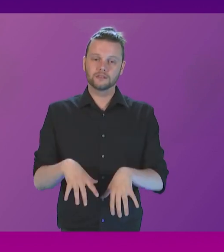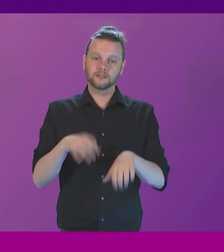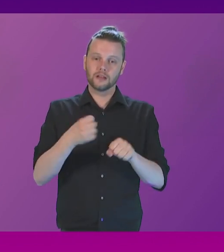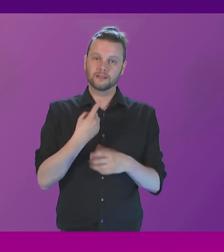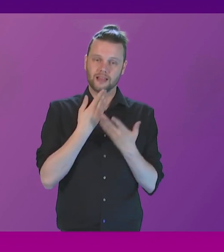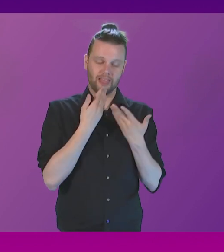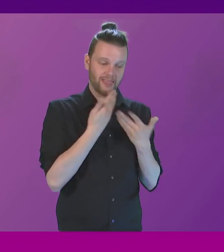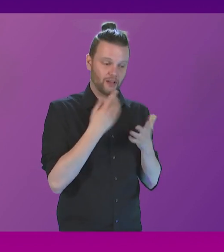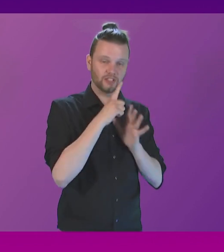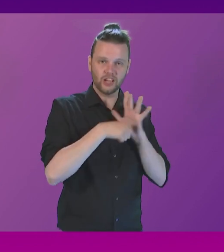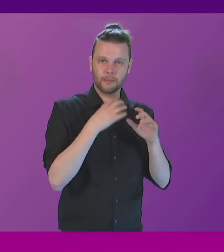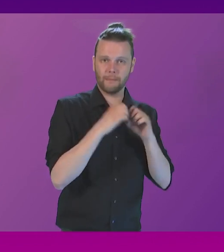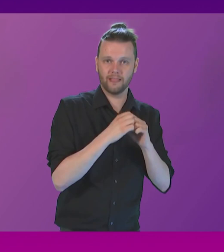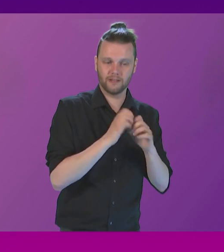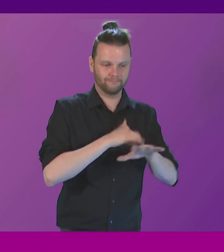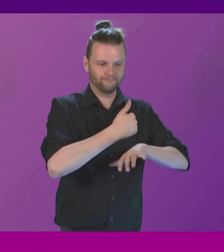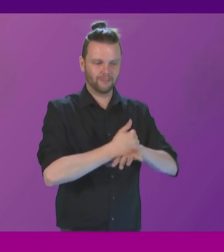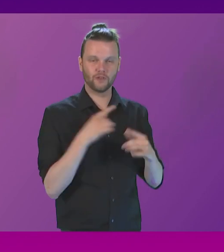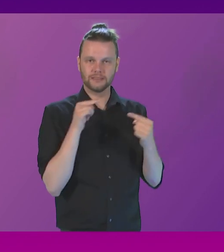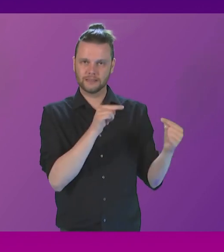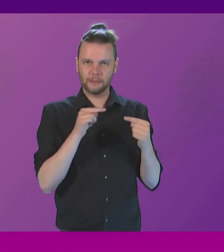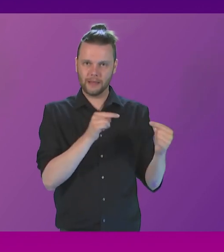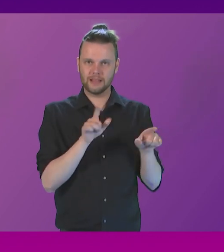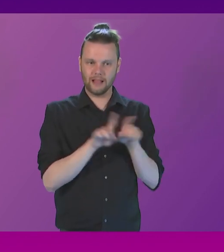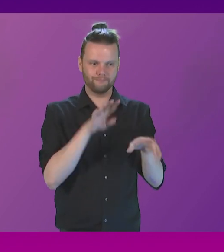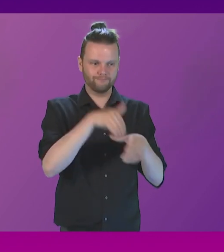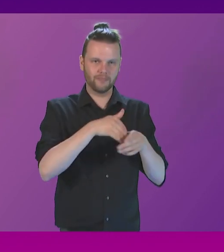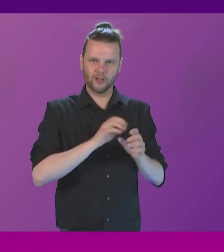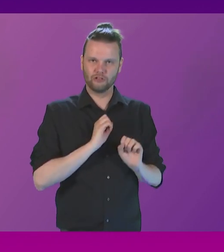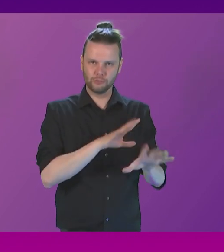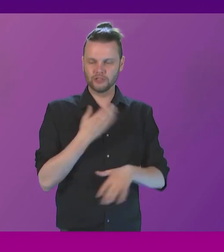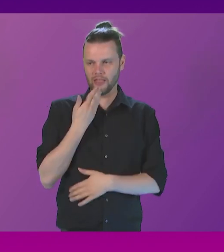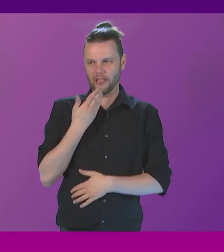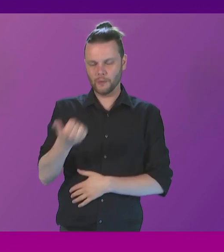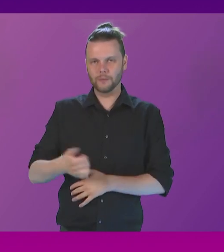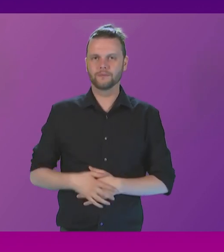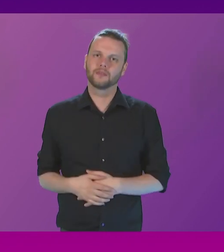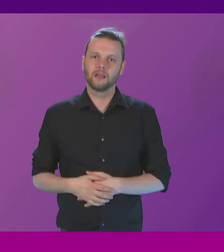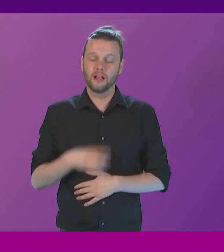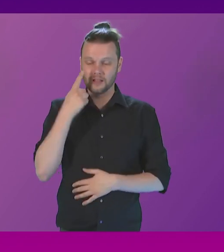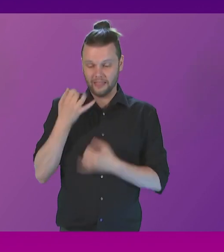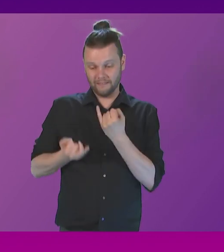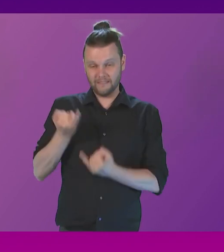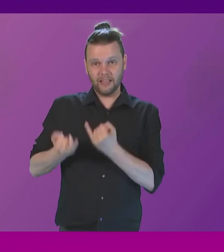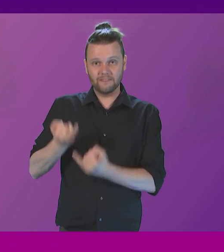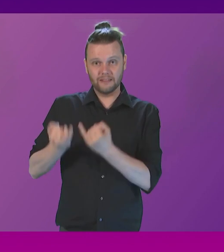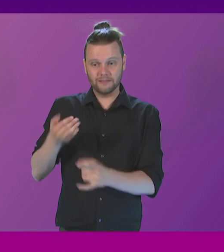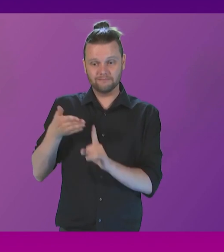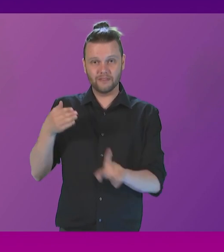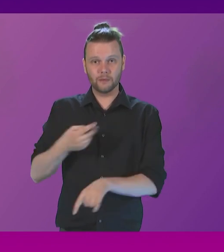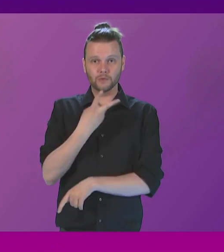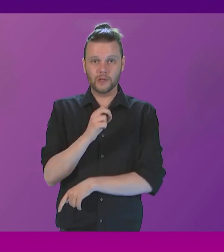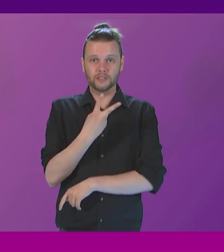Jeremy Balfour for securing this debate and for the content of his contribution. Because the failings identified in the 2021